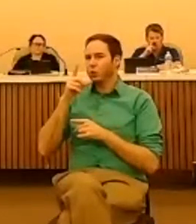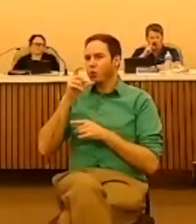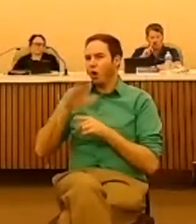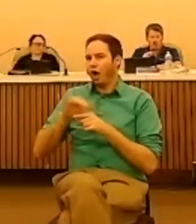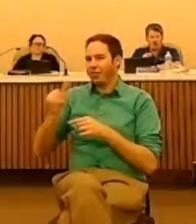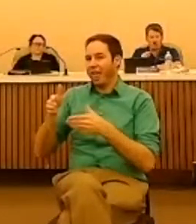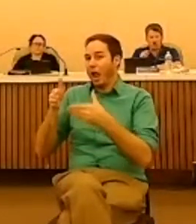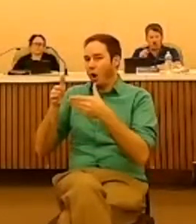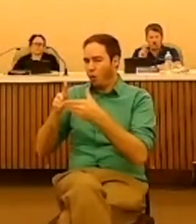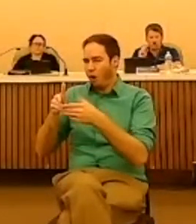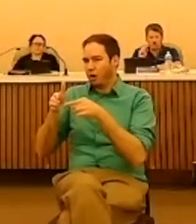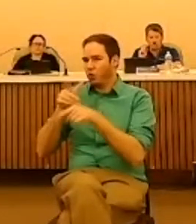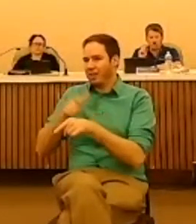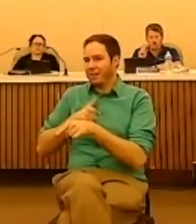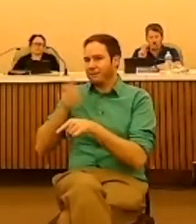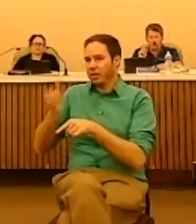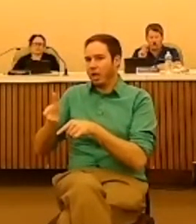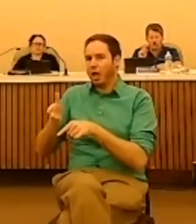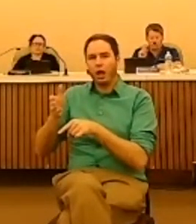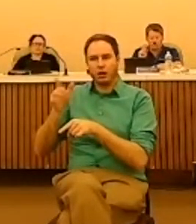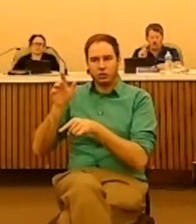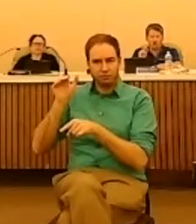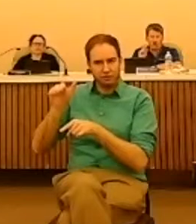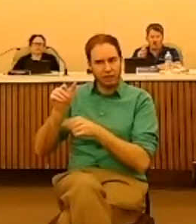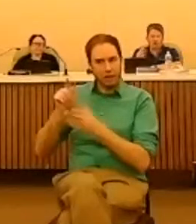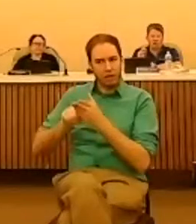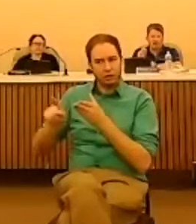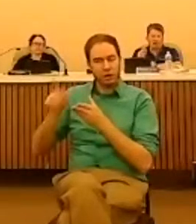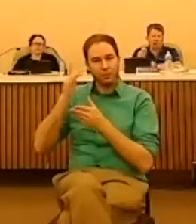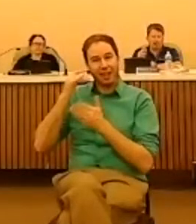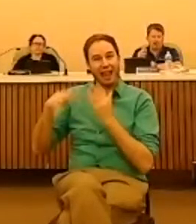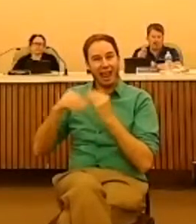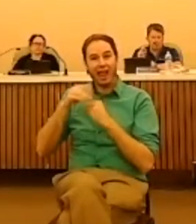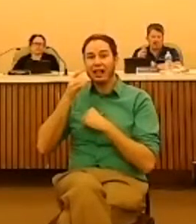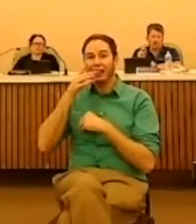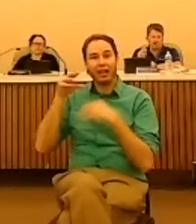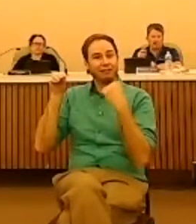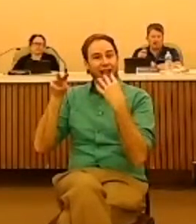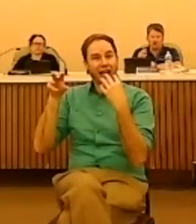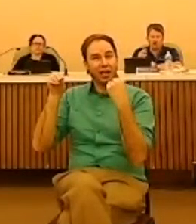corner, because having a flashing light